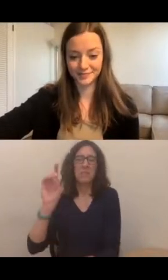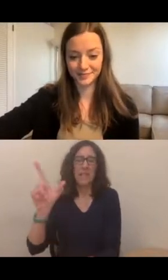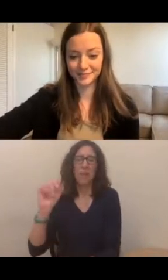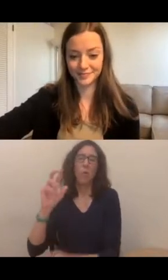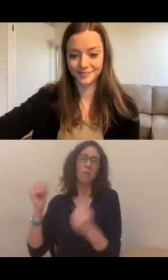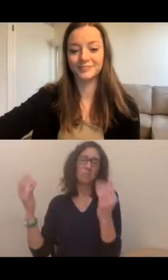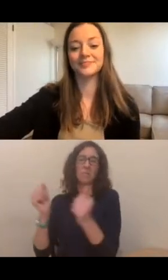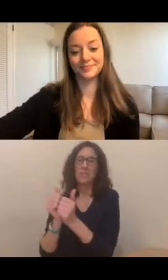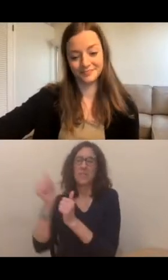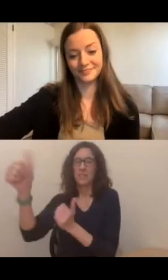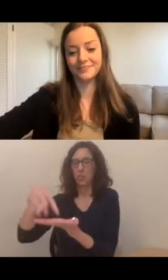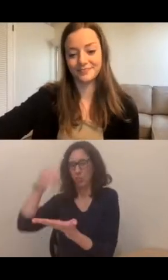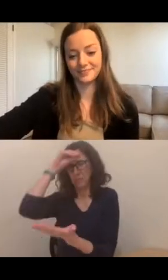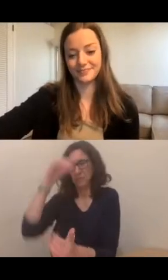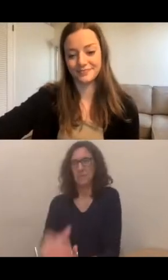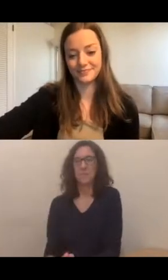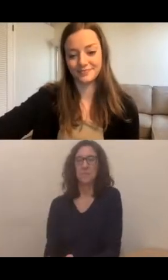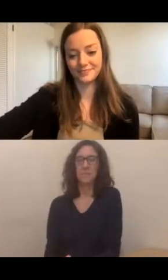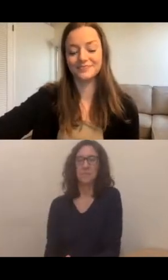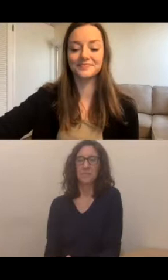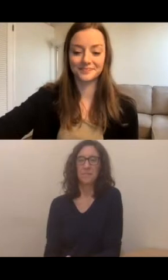with distance learning.